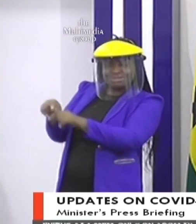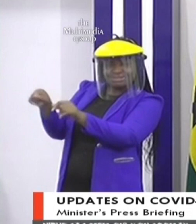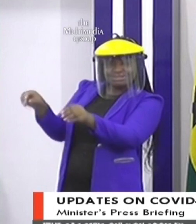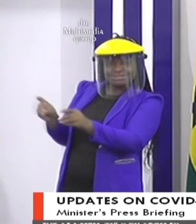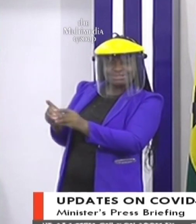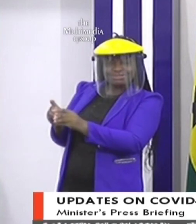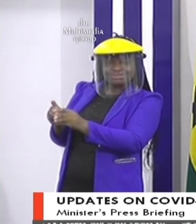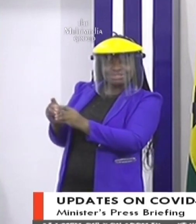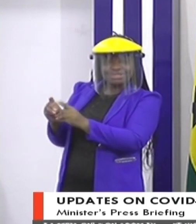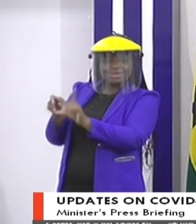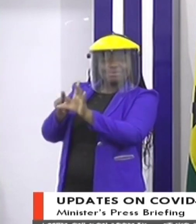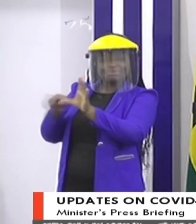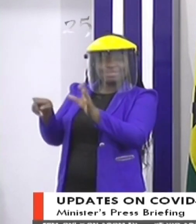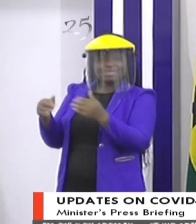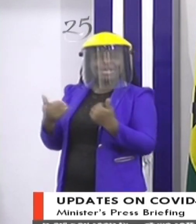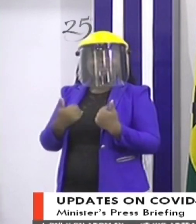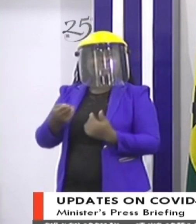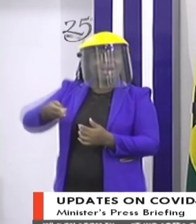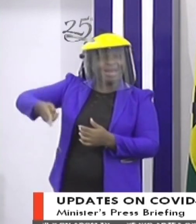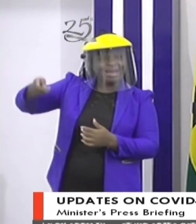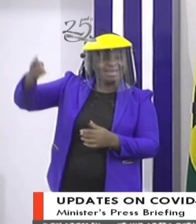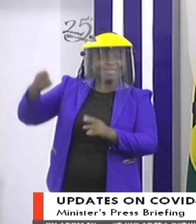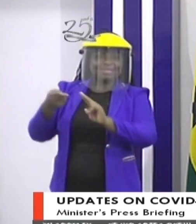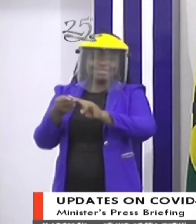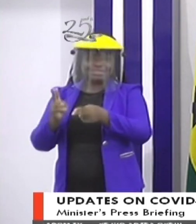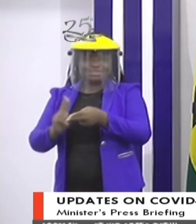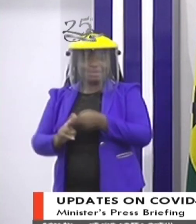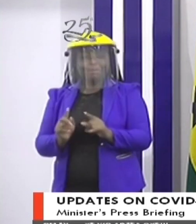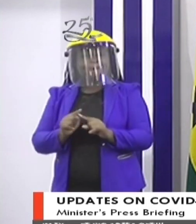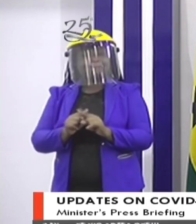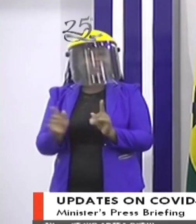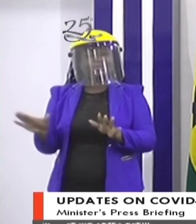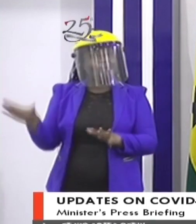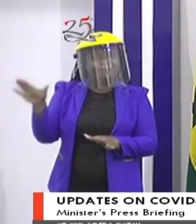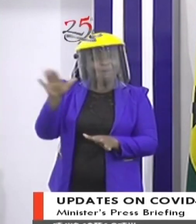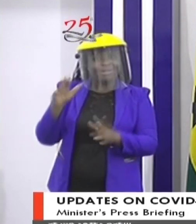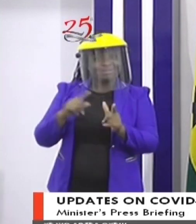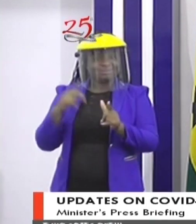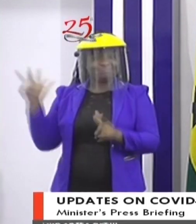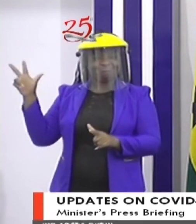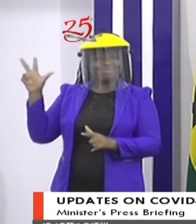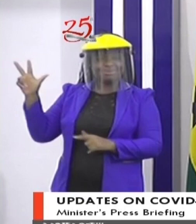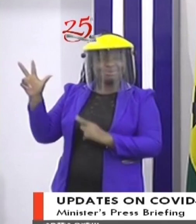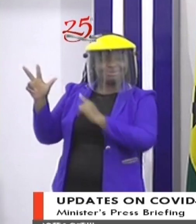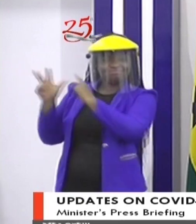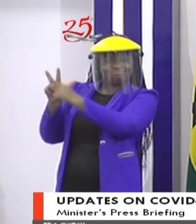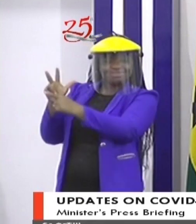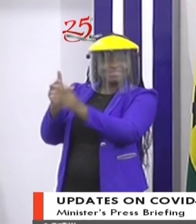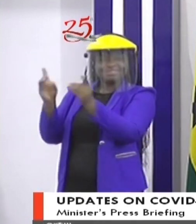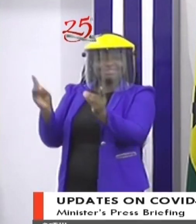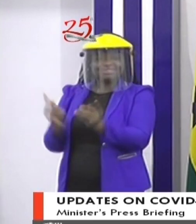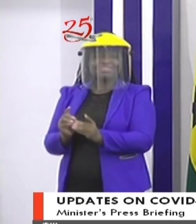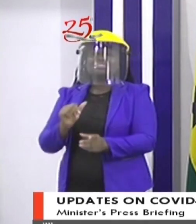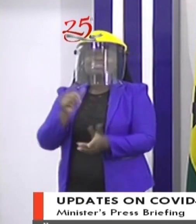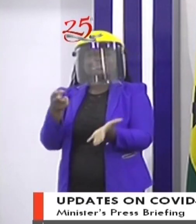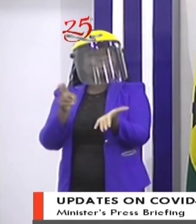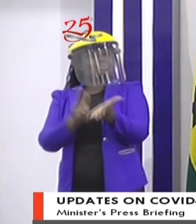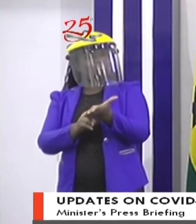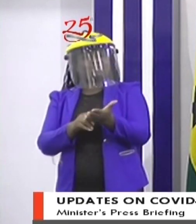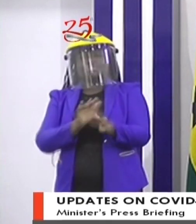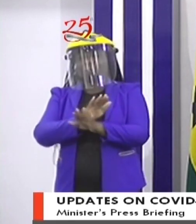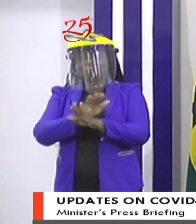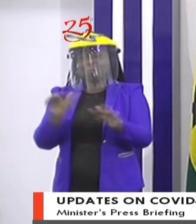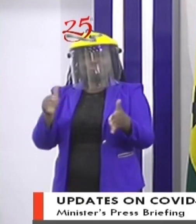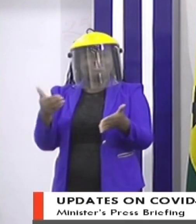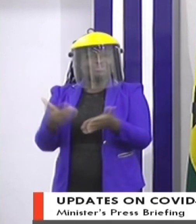new cases that we have had recently. And all these districts did not report any new